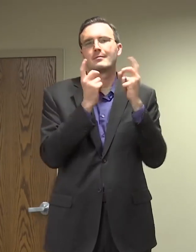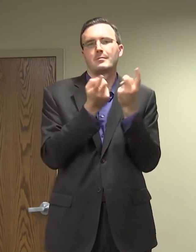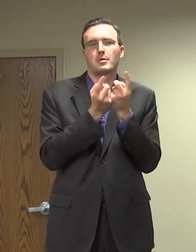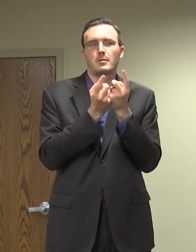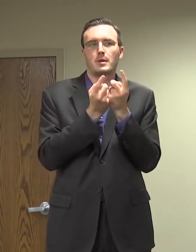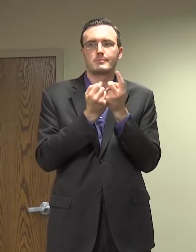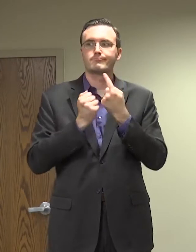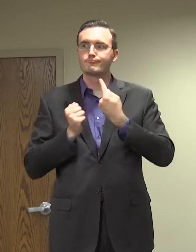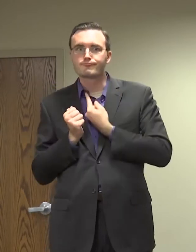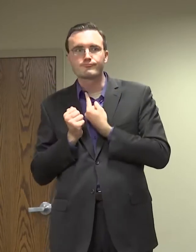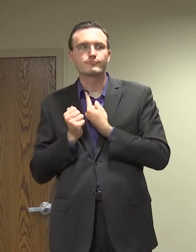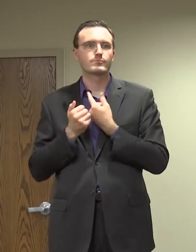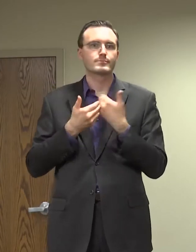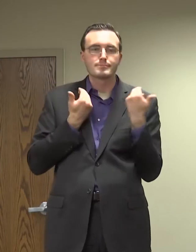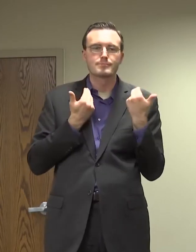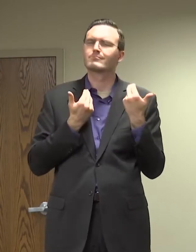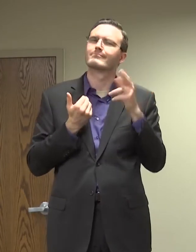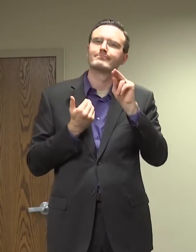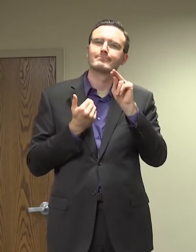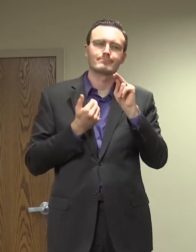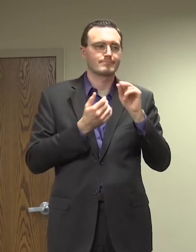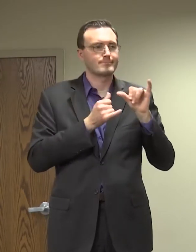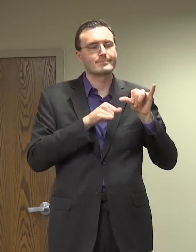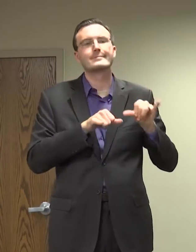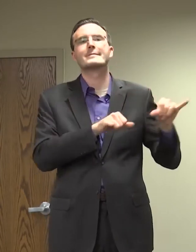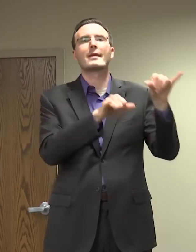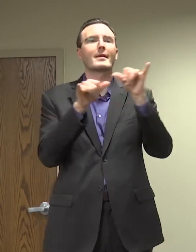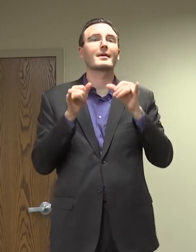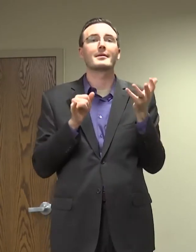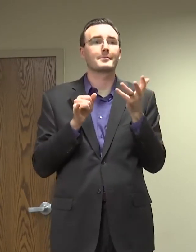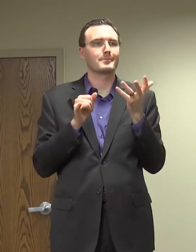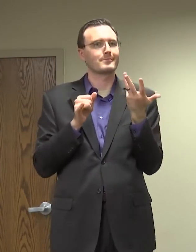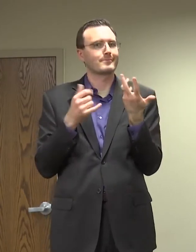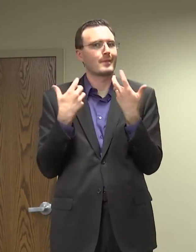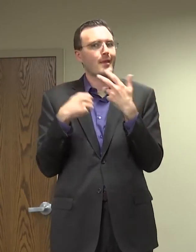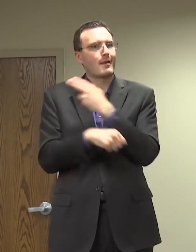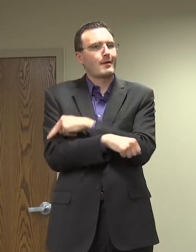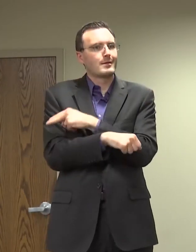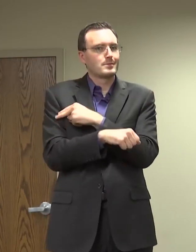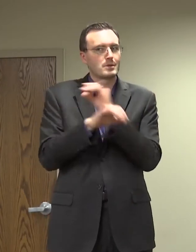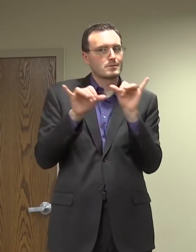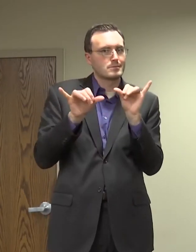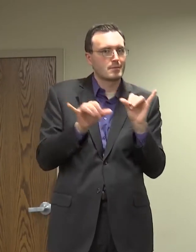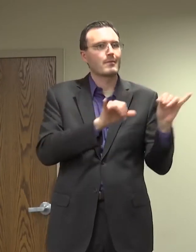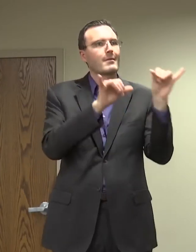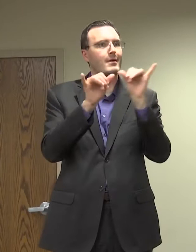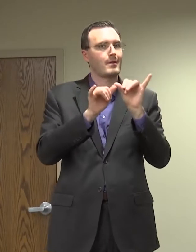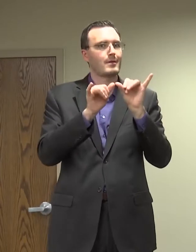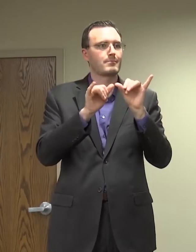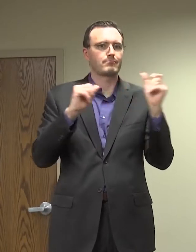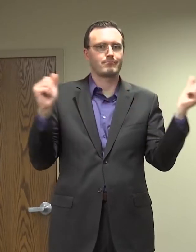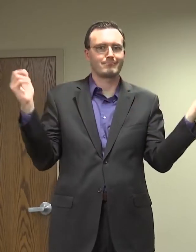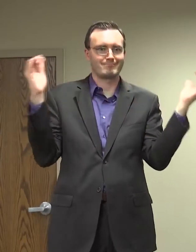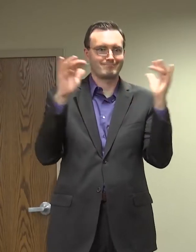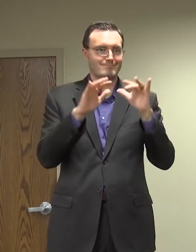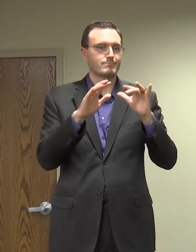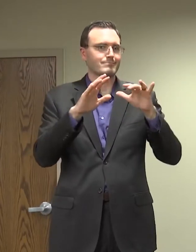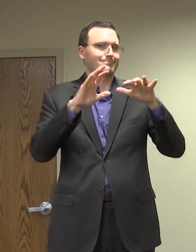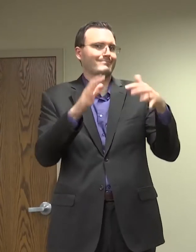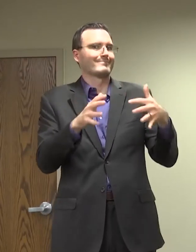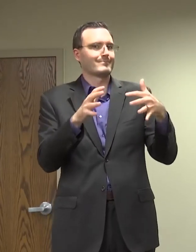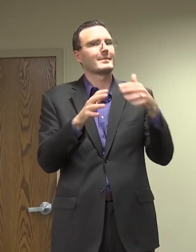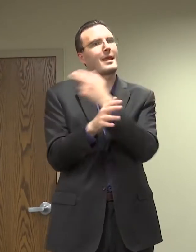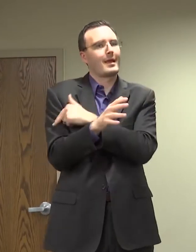on this because we share a common resource, which is our healthcare systems. So again, those metrics will be posted